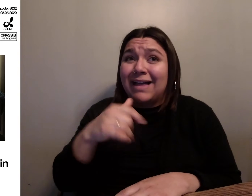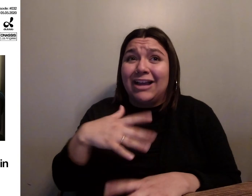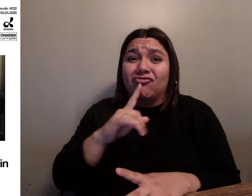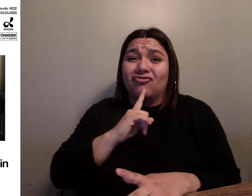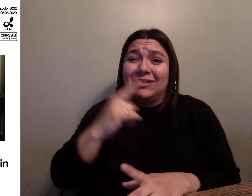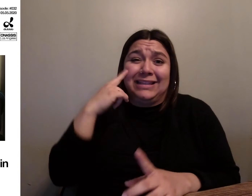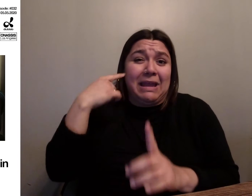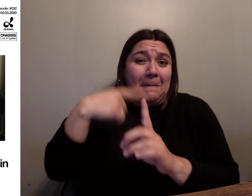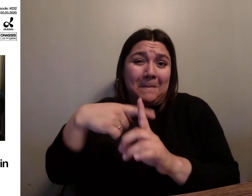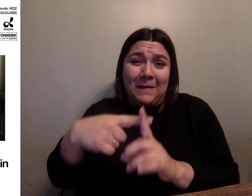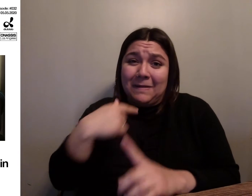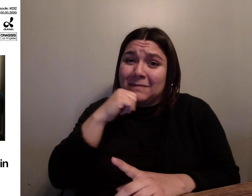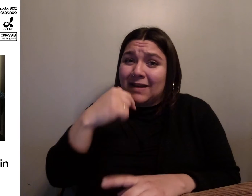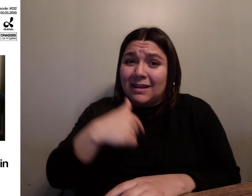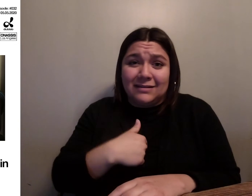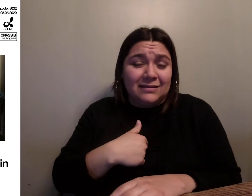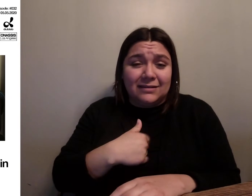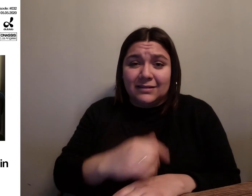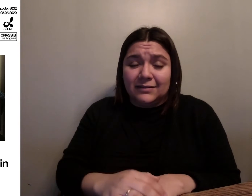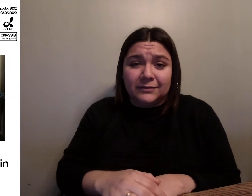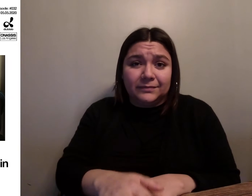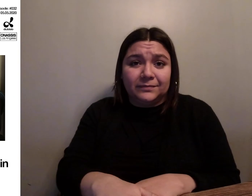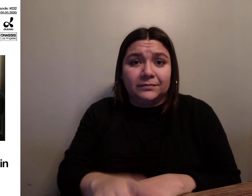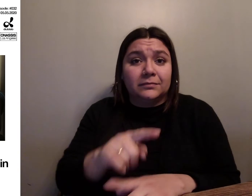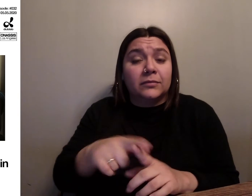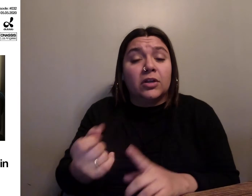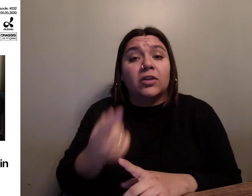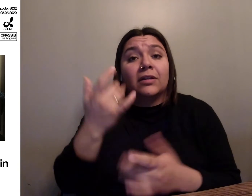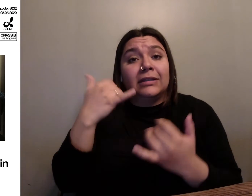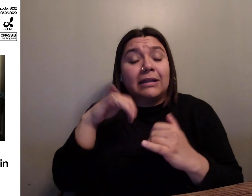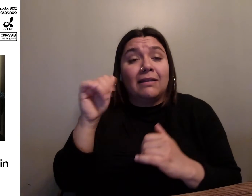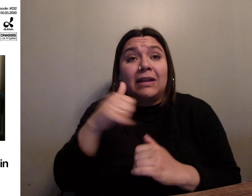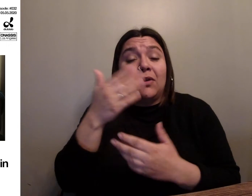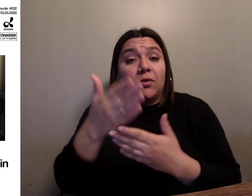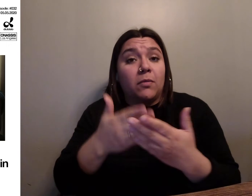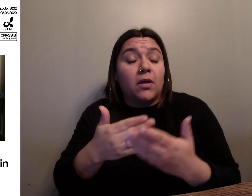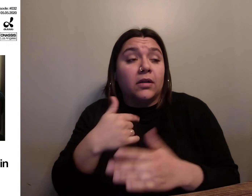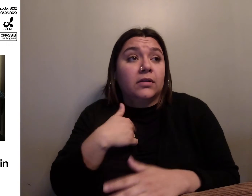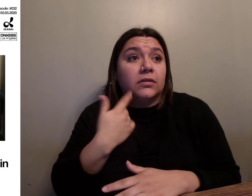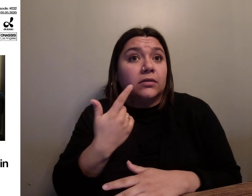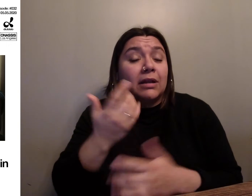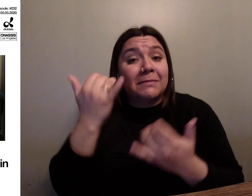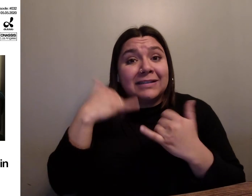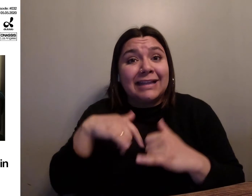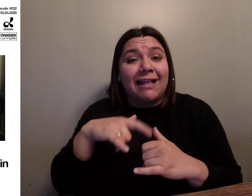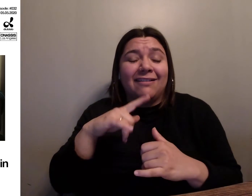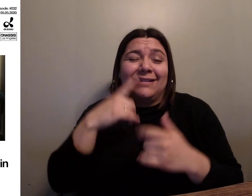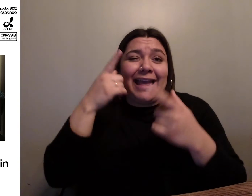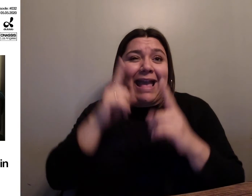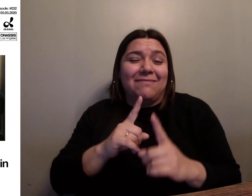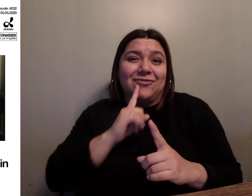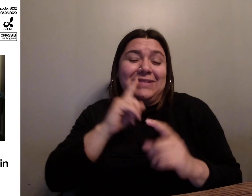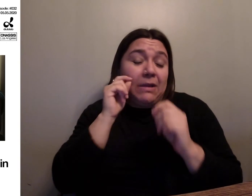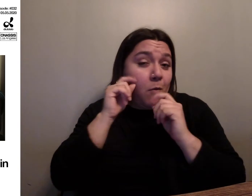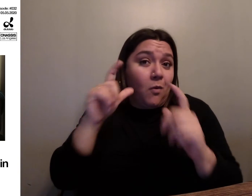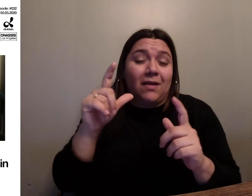face listening to Greta Thunberg and her enthusiasm and